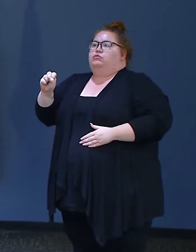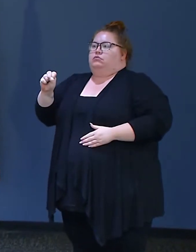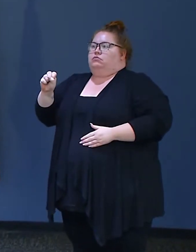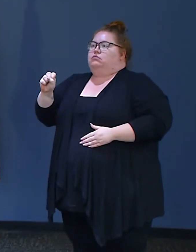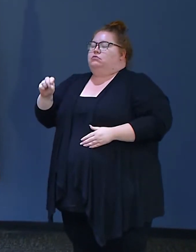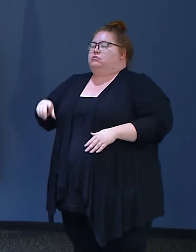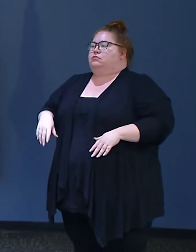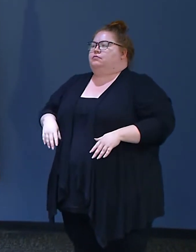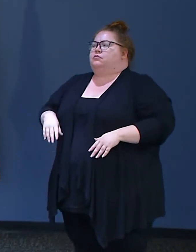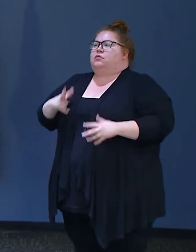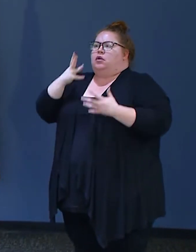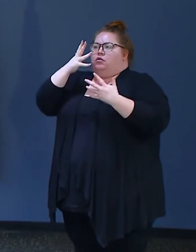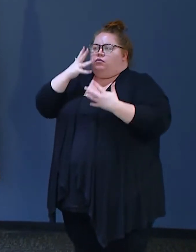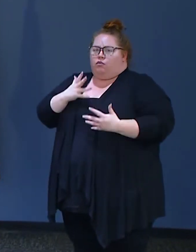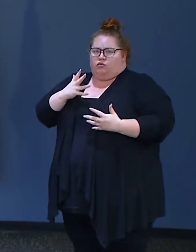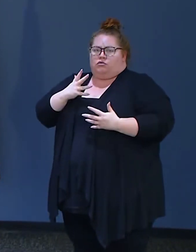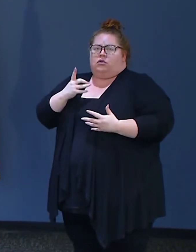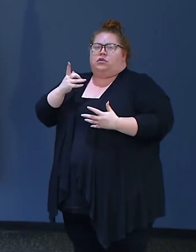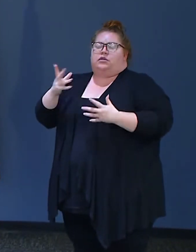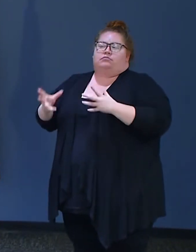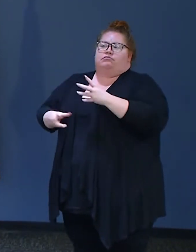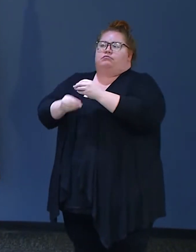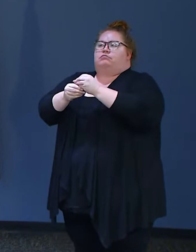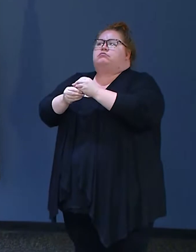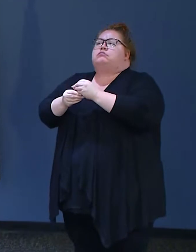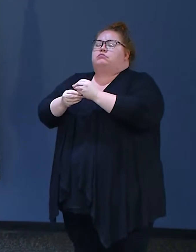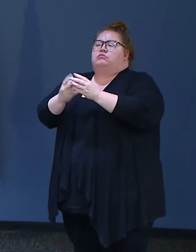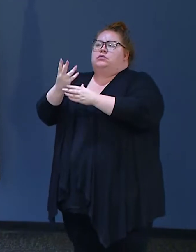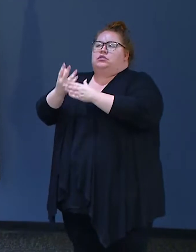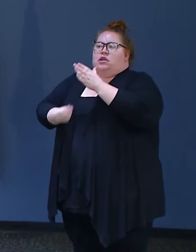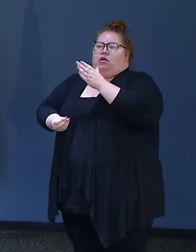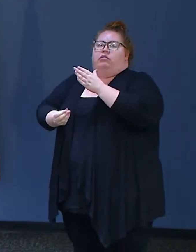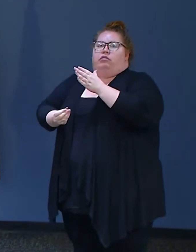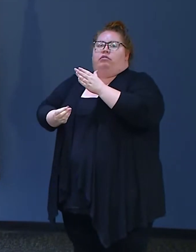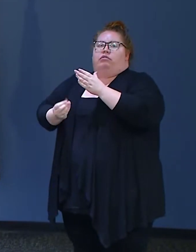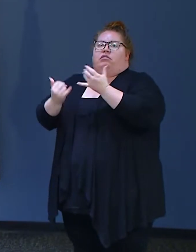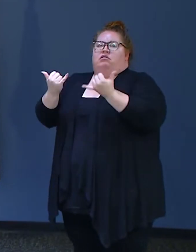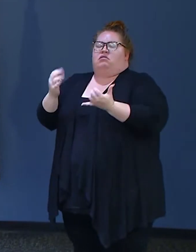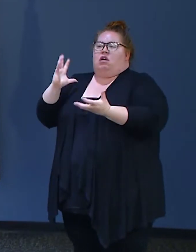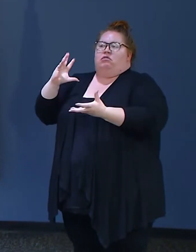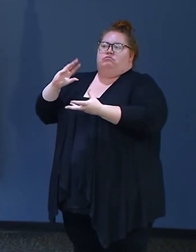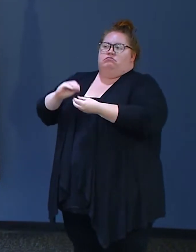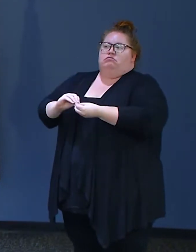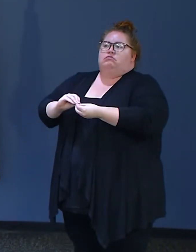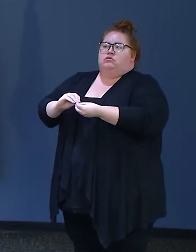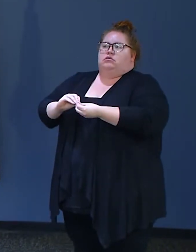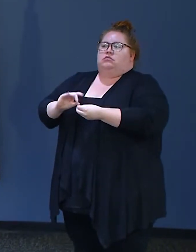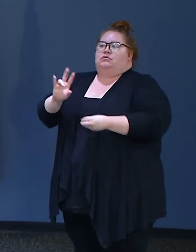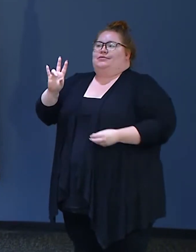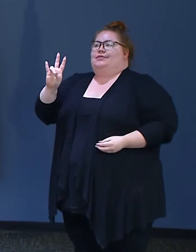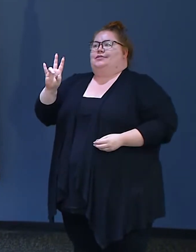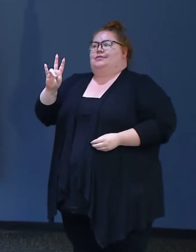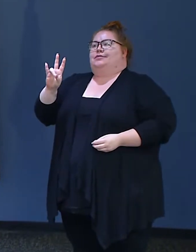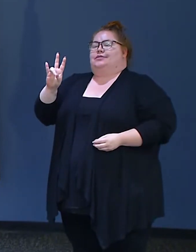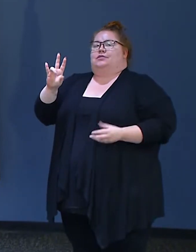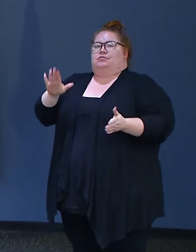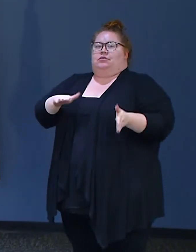Unfortunately, we have experienced one additional death in Kern County, which brings our total deaths to 7.